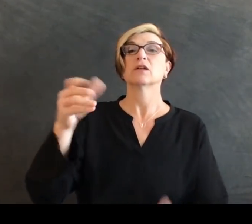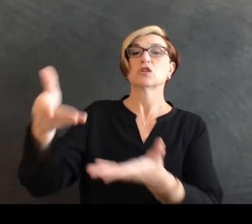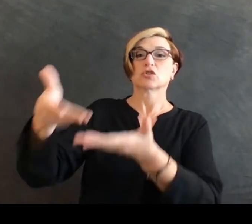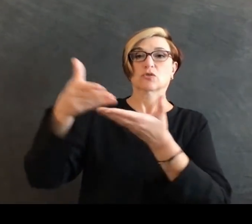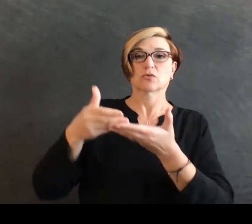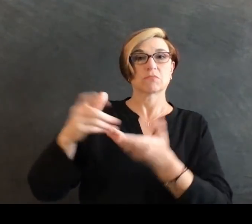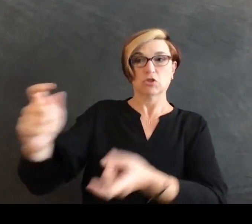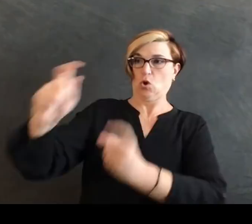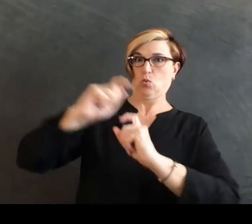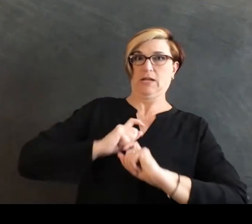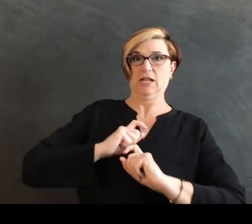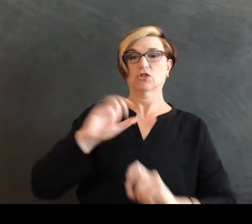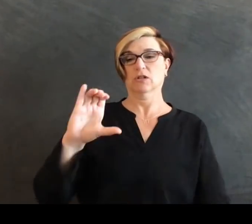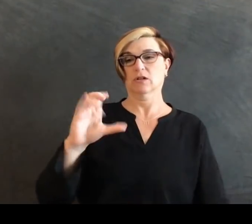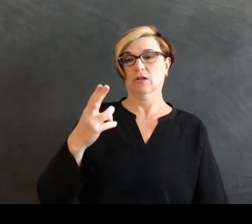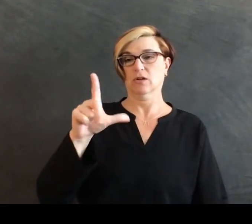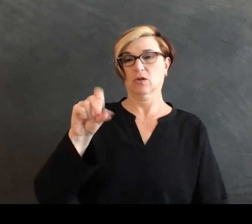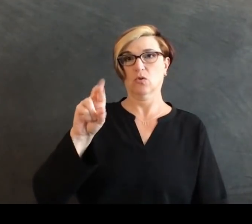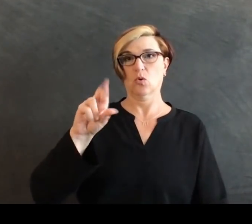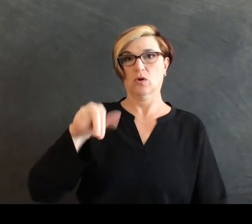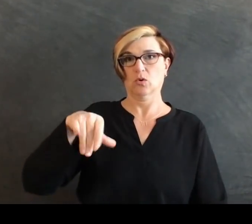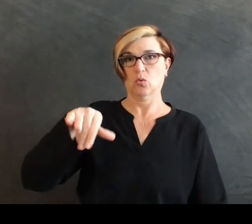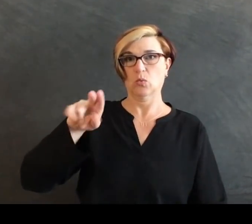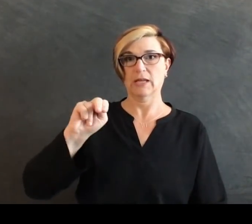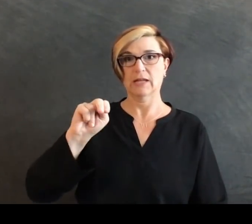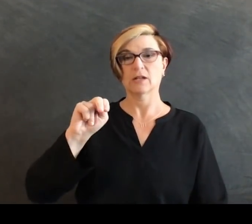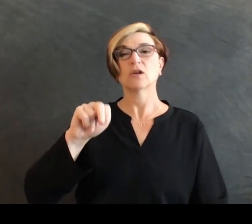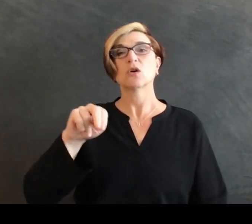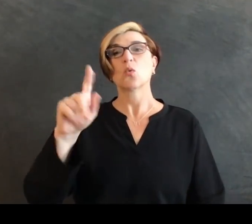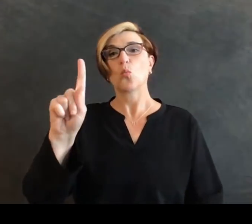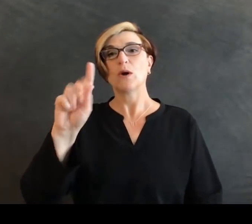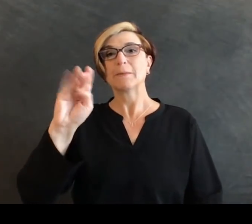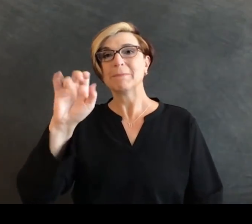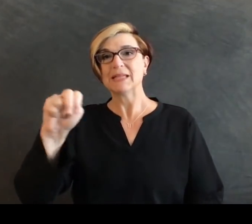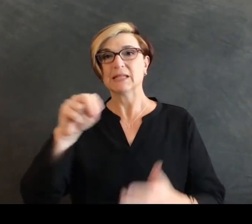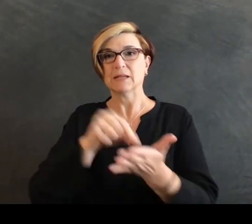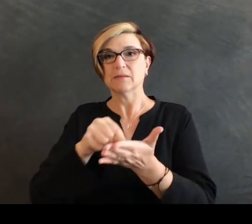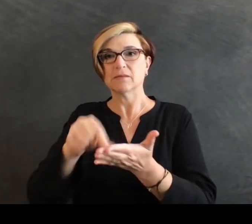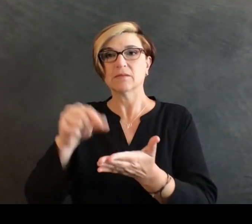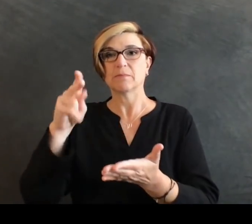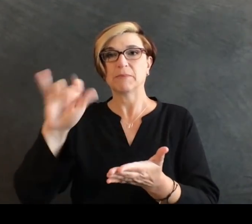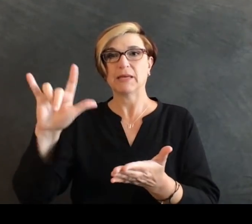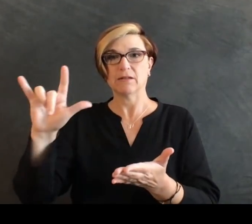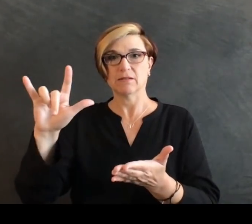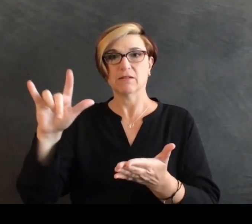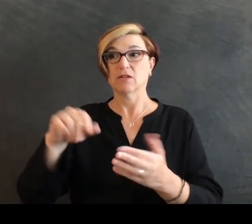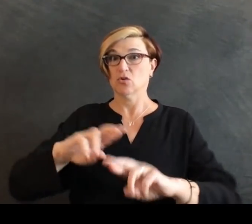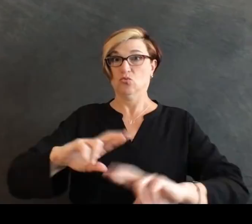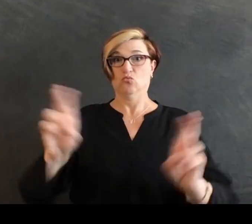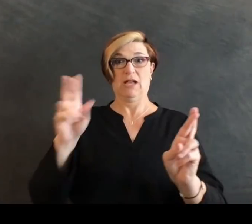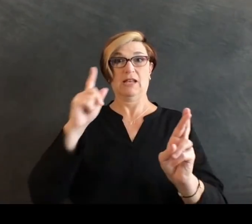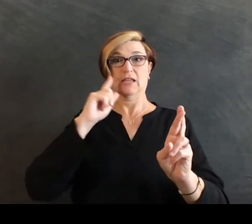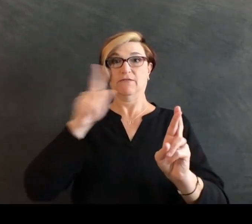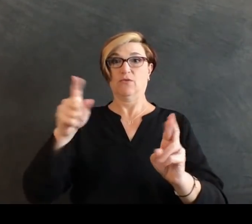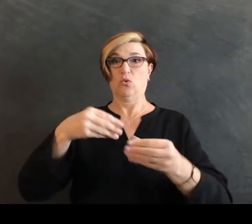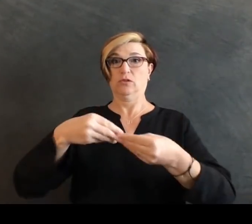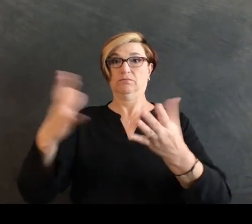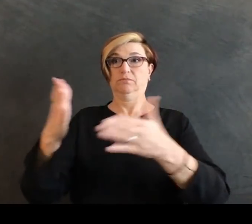chloroquine, which will soon be distributed to states and state health officials around the country.